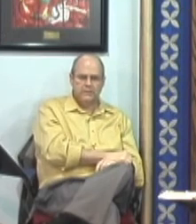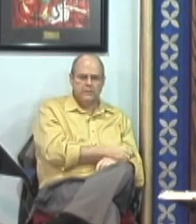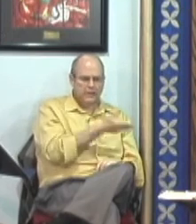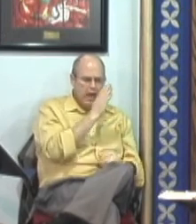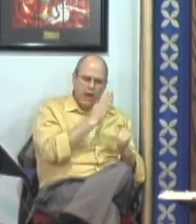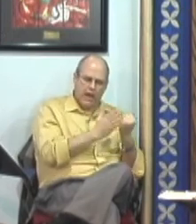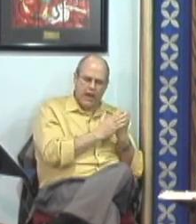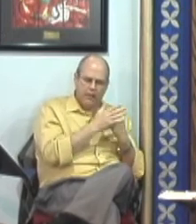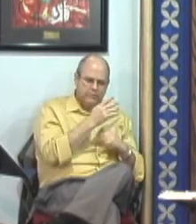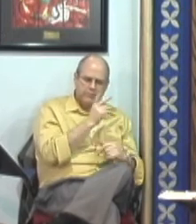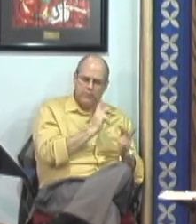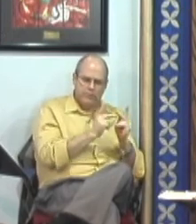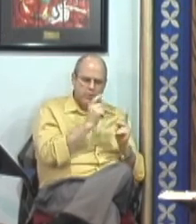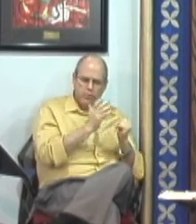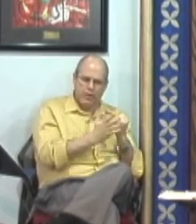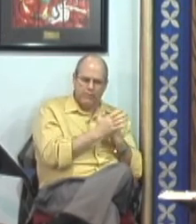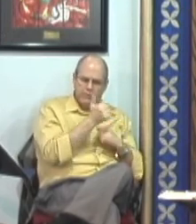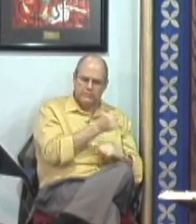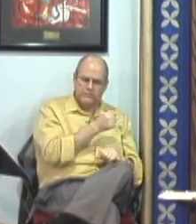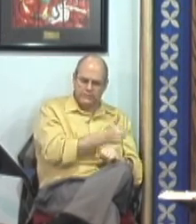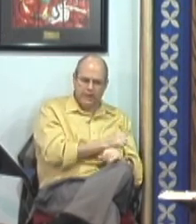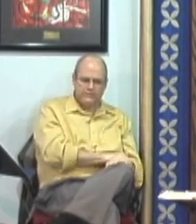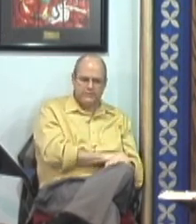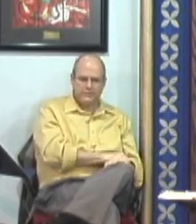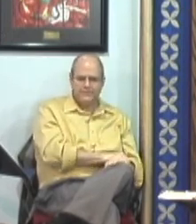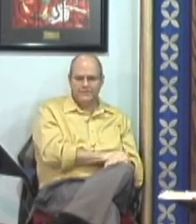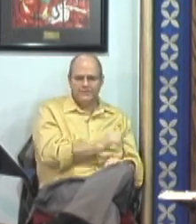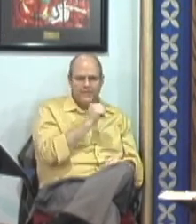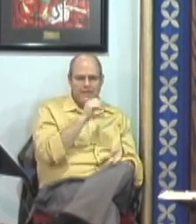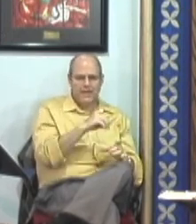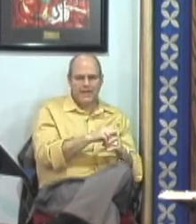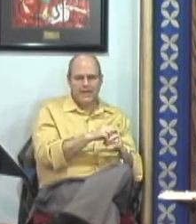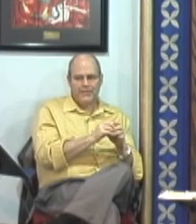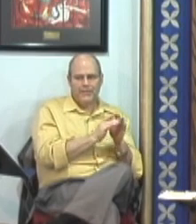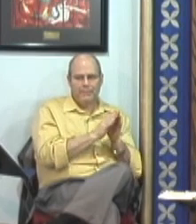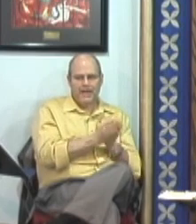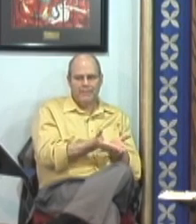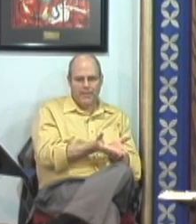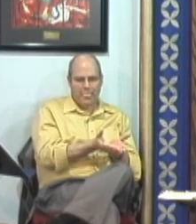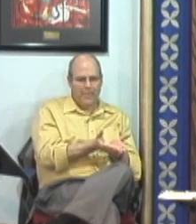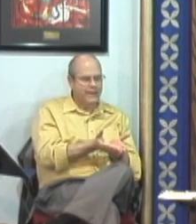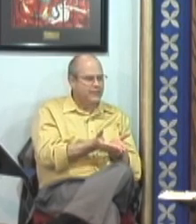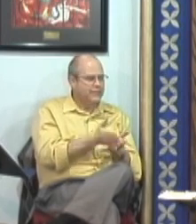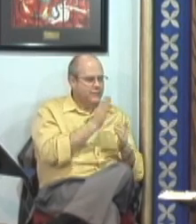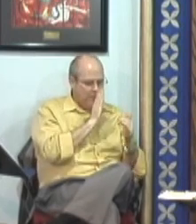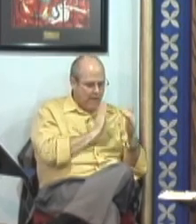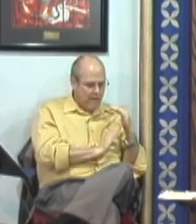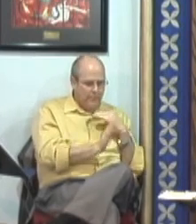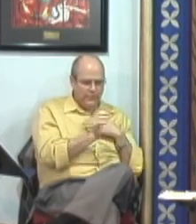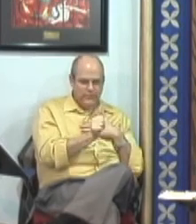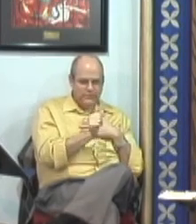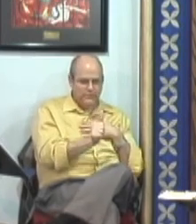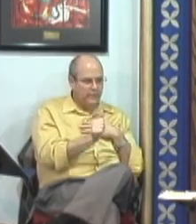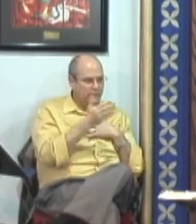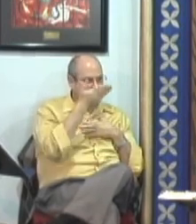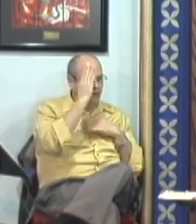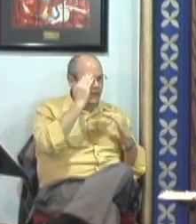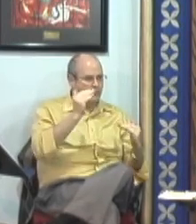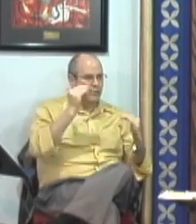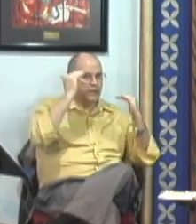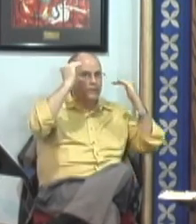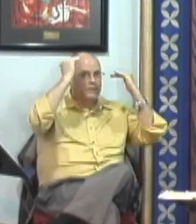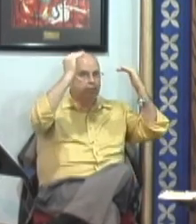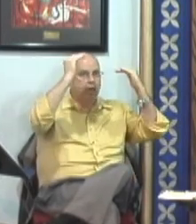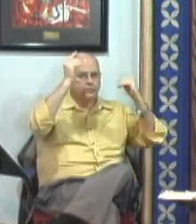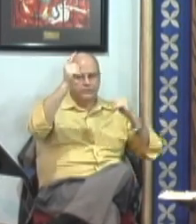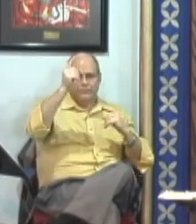helps those who help themselves, right? That's not in the Bible. Humble yourself and God will exalt you.